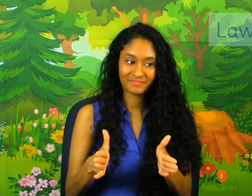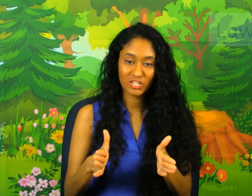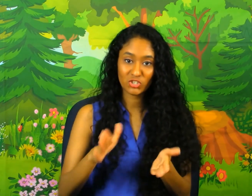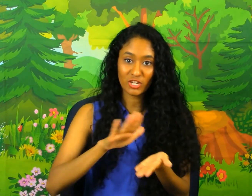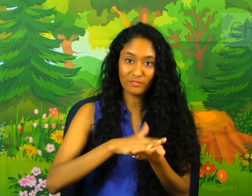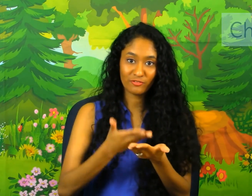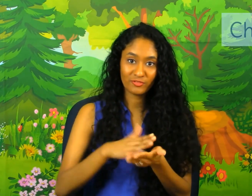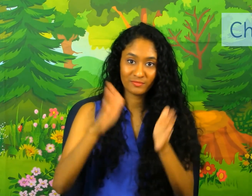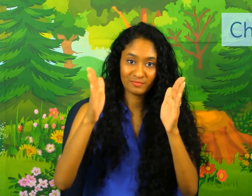chef,